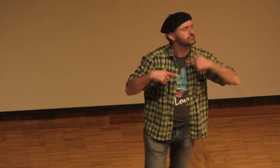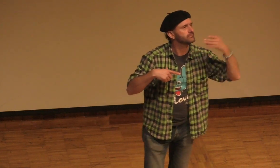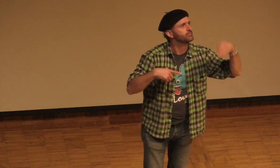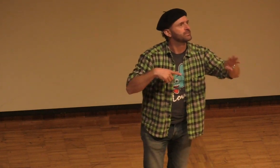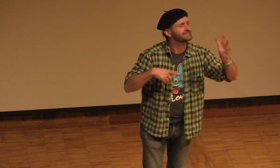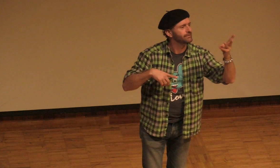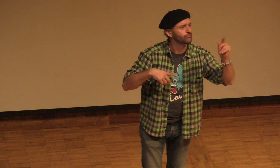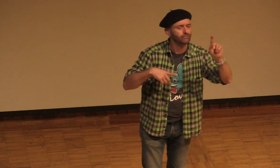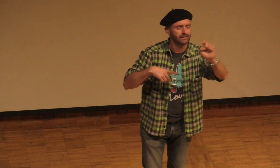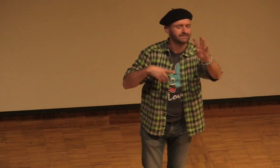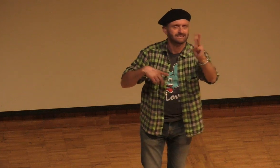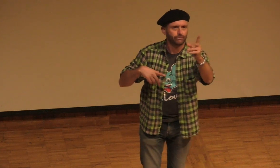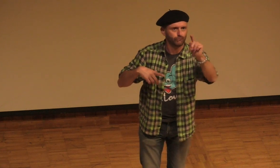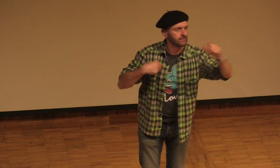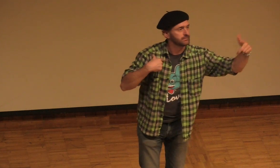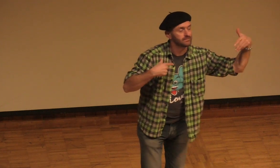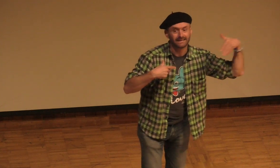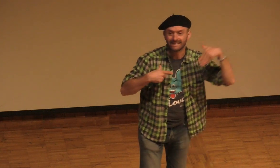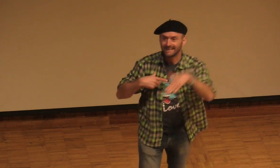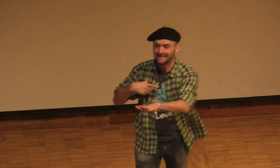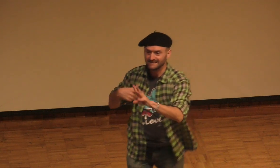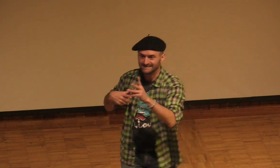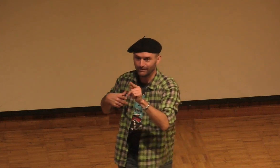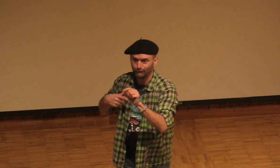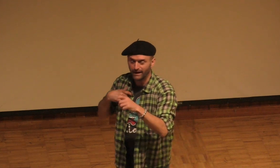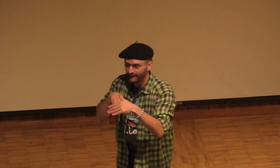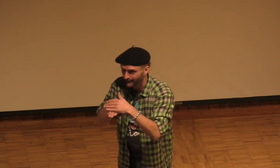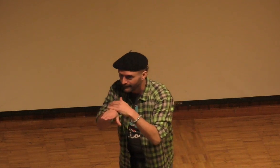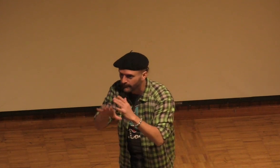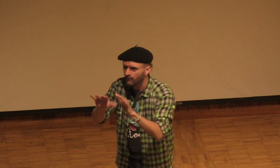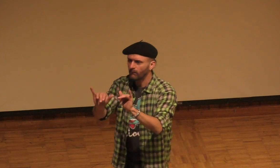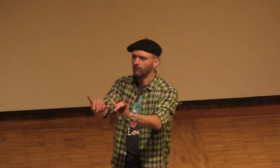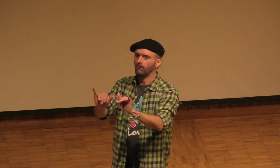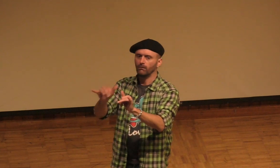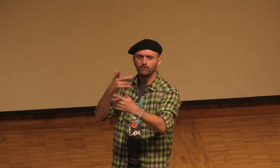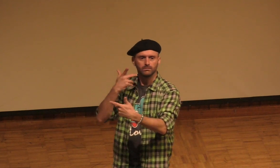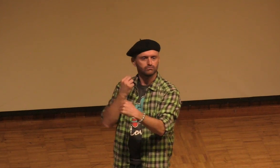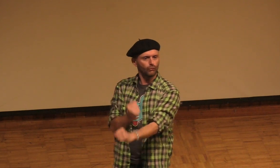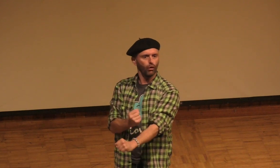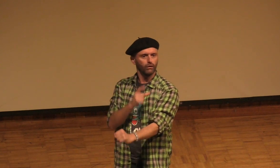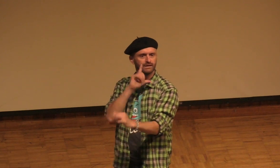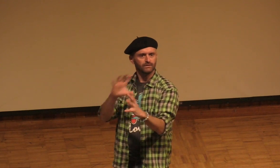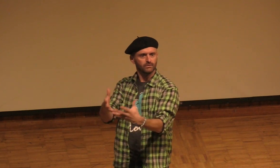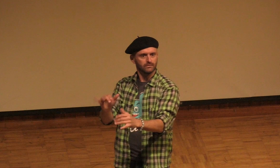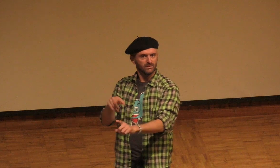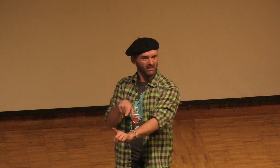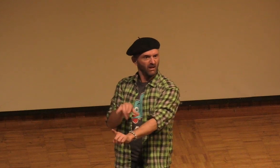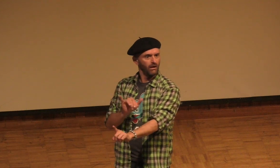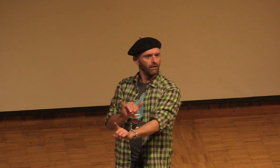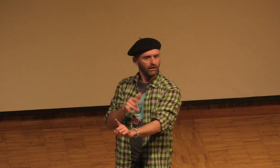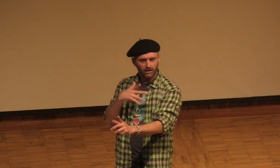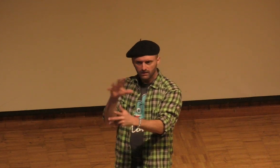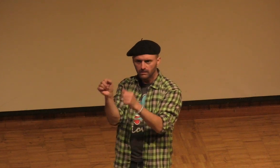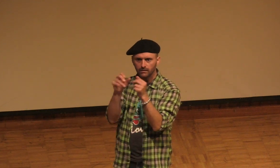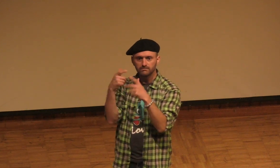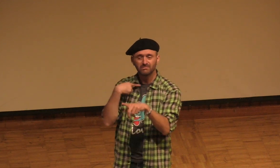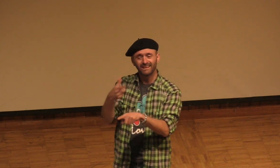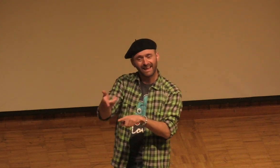fourth grade, and then, well, sixth grade, when I went into the school for the deaf. I met this strong deaf group